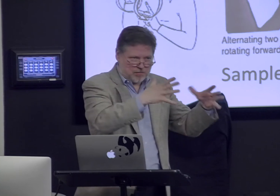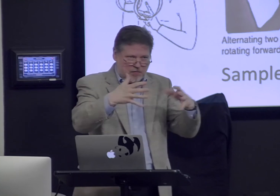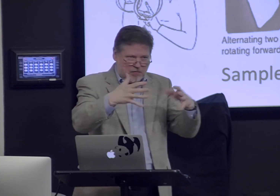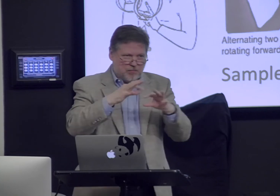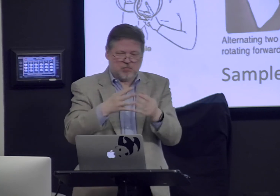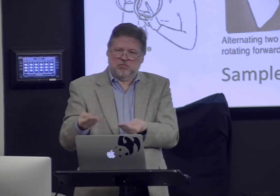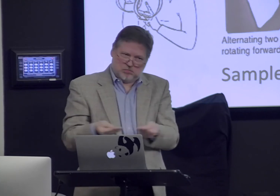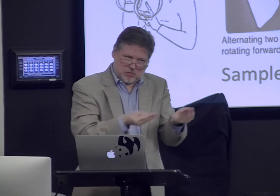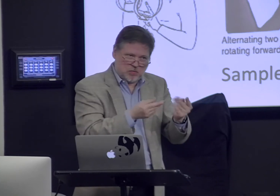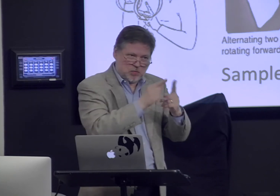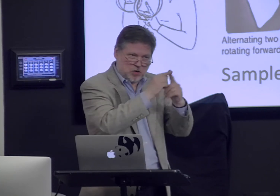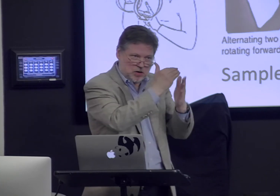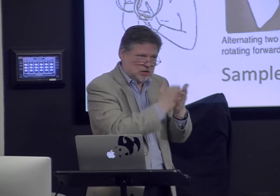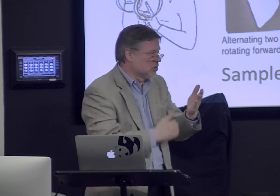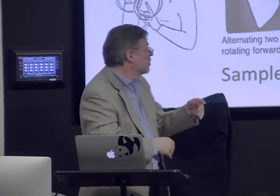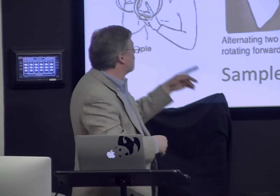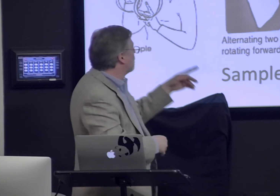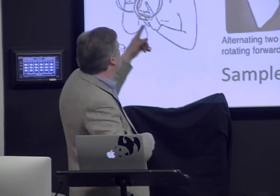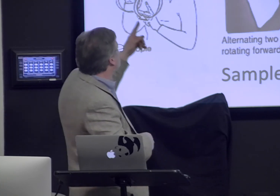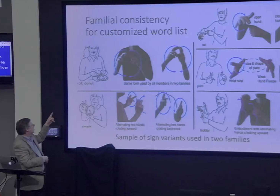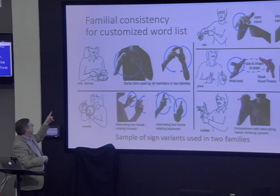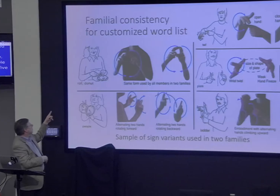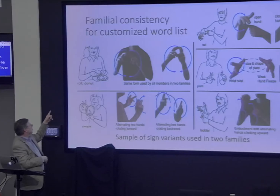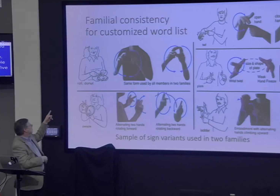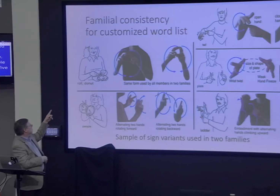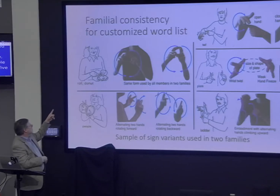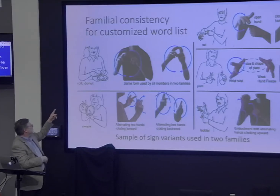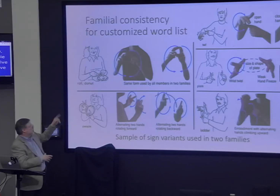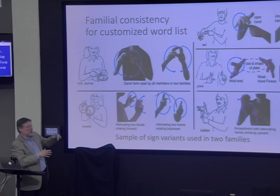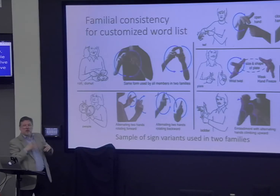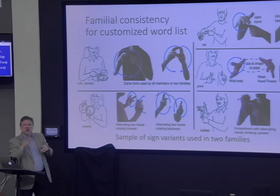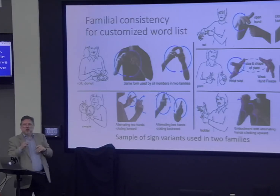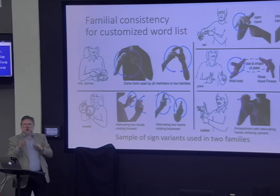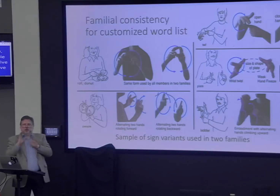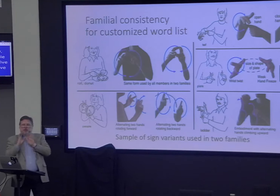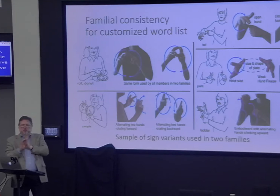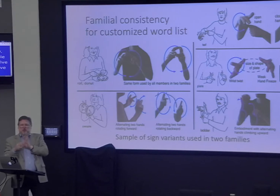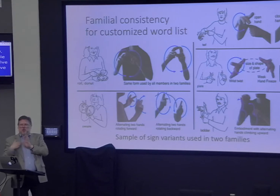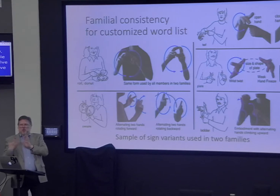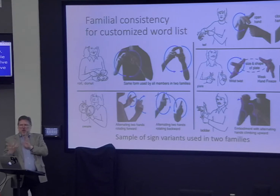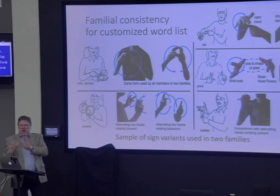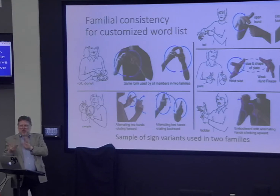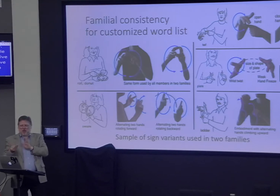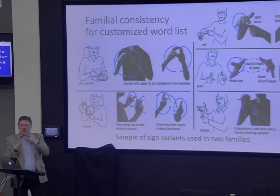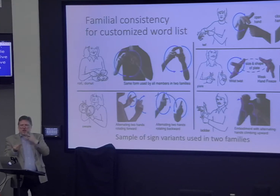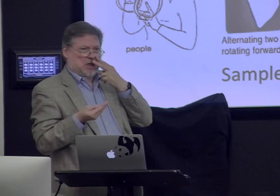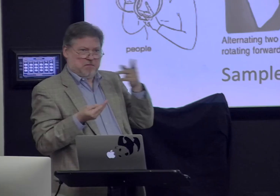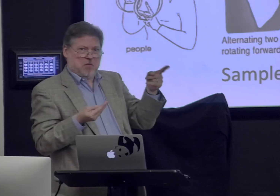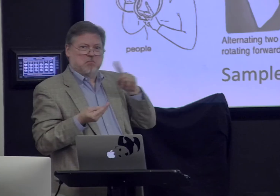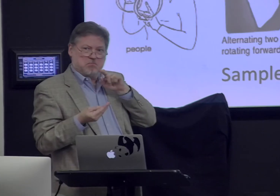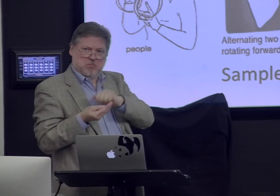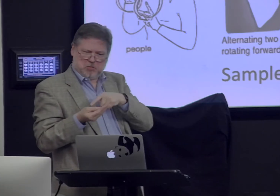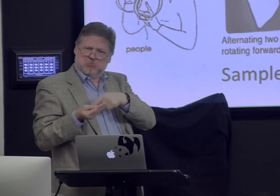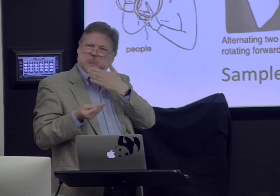family. We had 2 different families and 5 to 6 subjects per family responding to the same